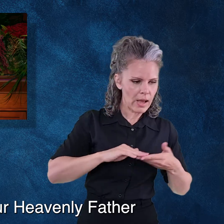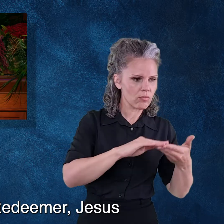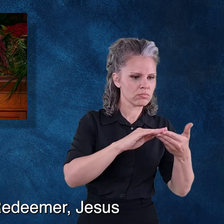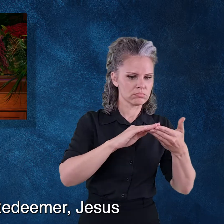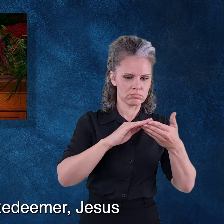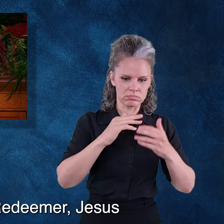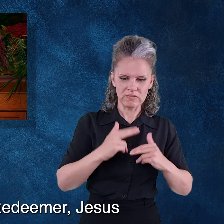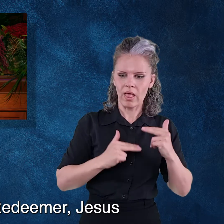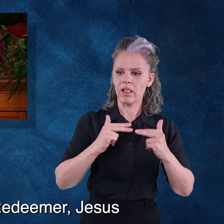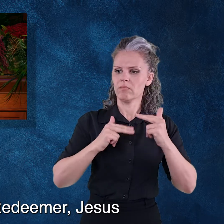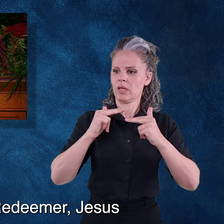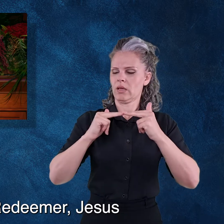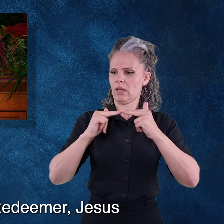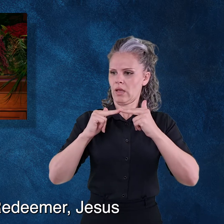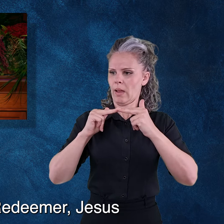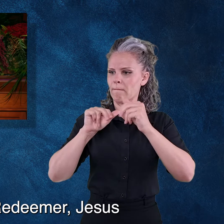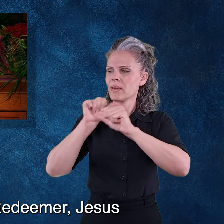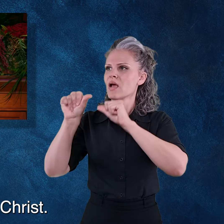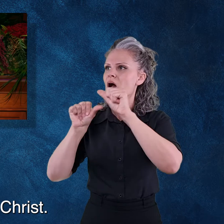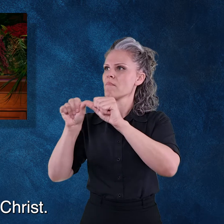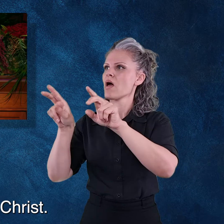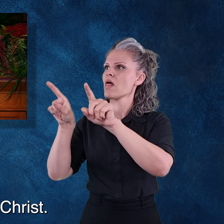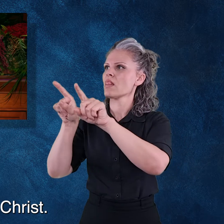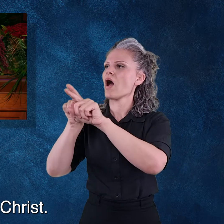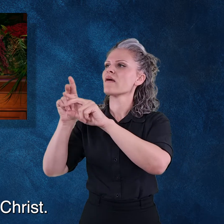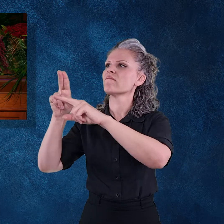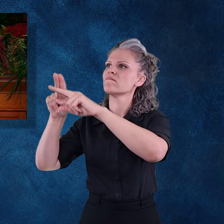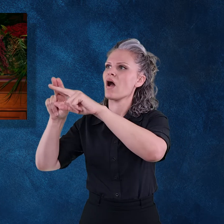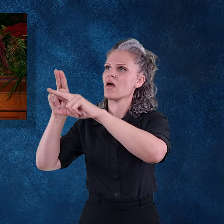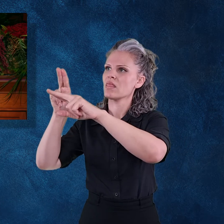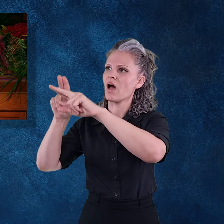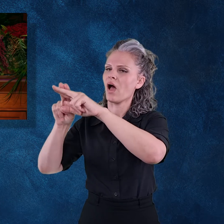and our Redeemer, Jesus Christ.